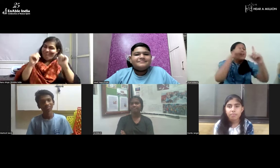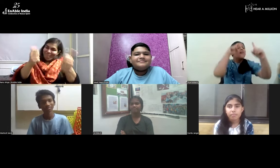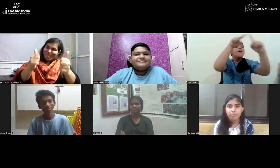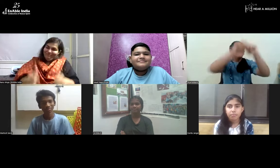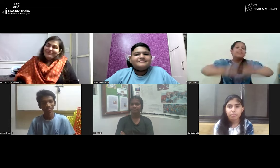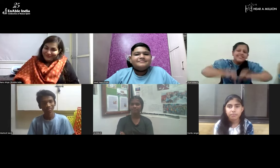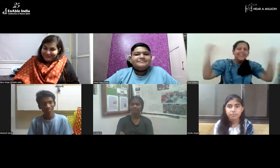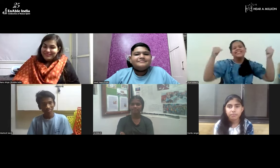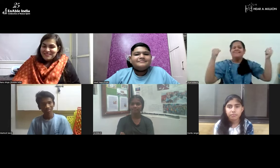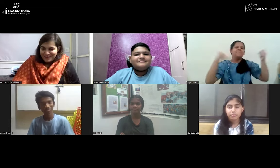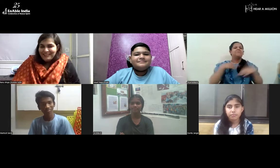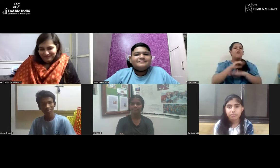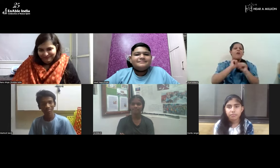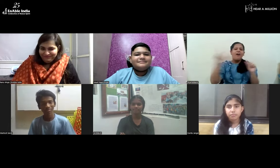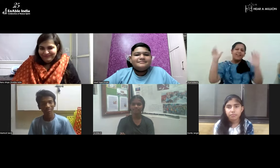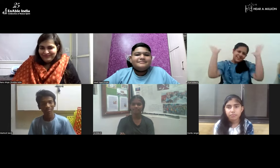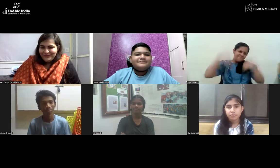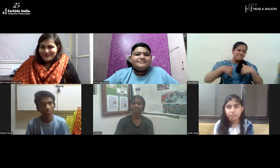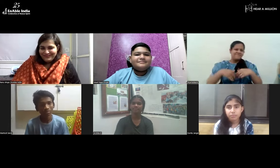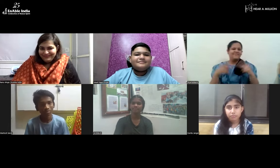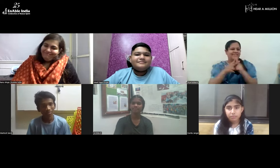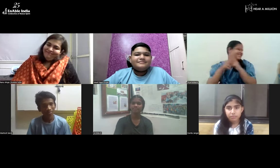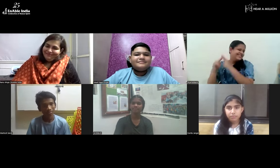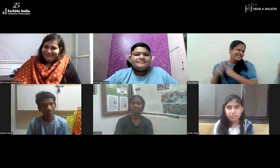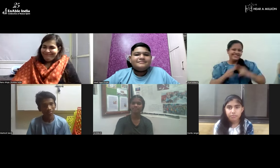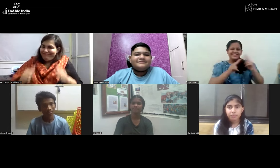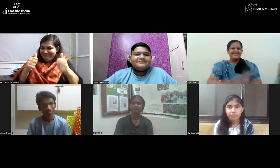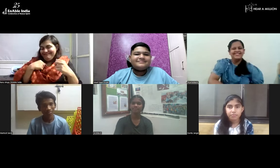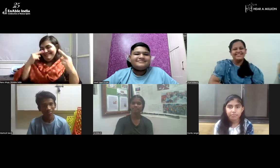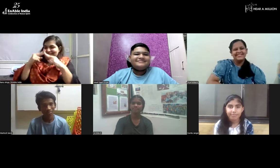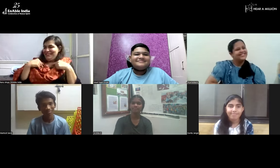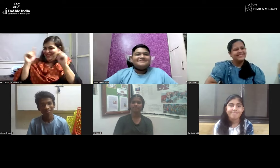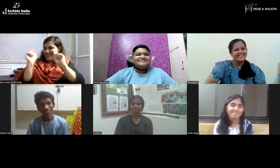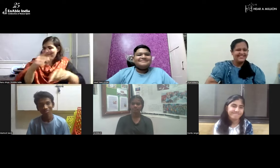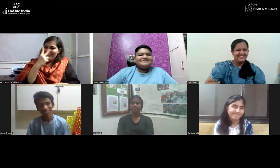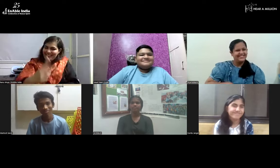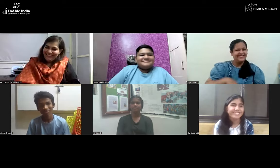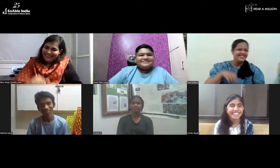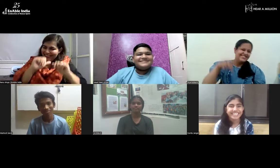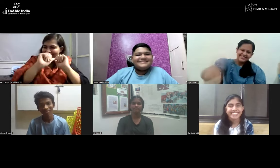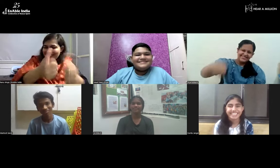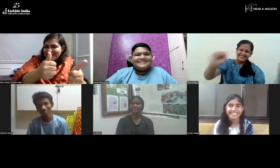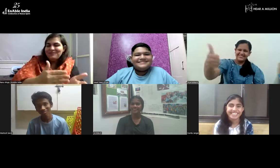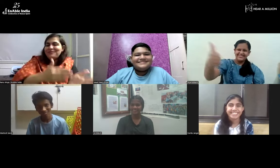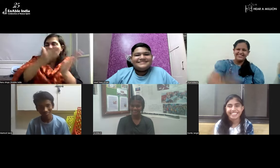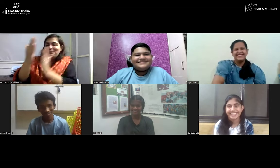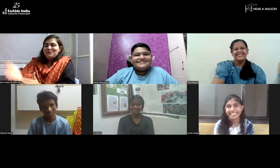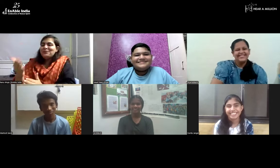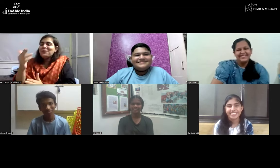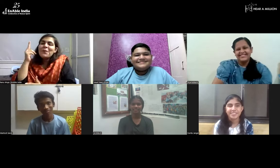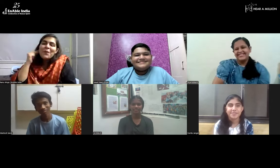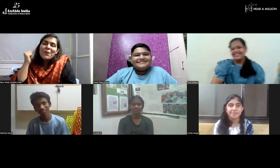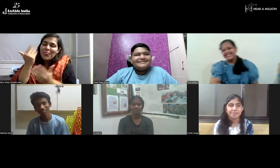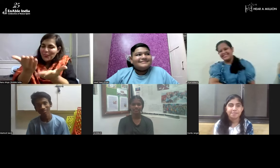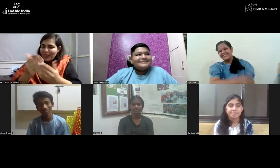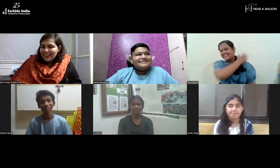fun without fun. So yes, if you make reading fun, then and if it's a very funny story, then also it helps to